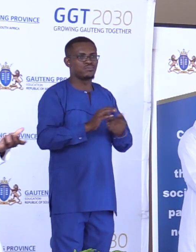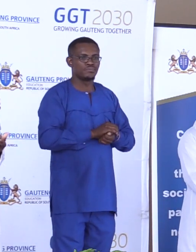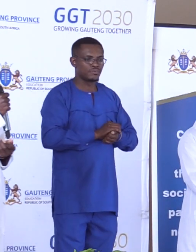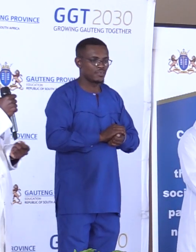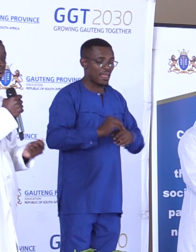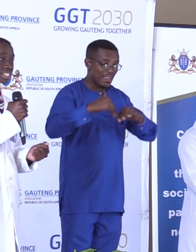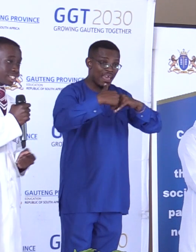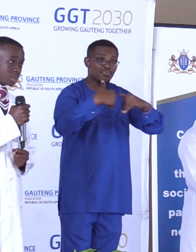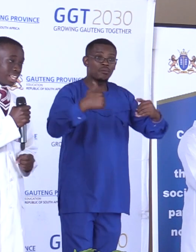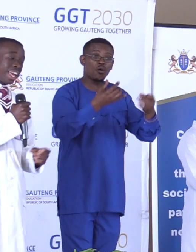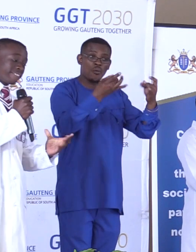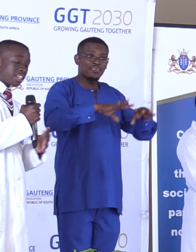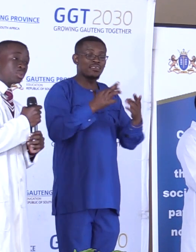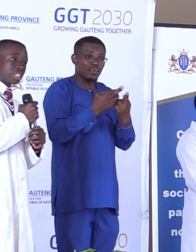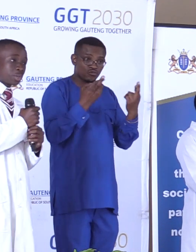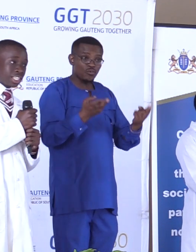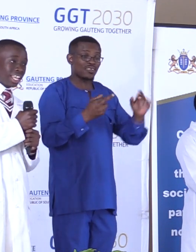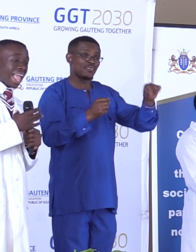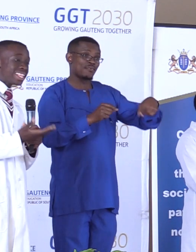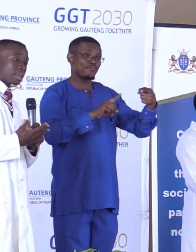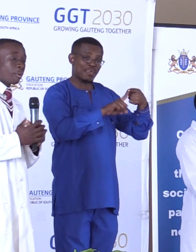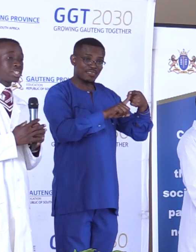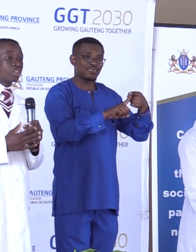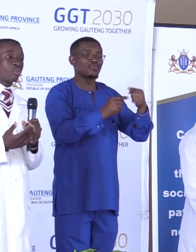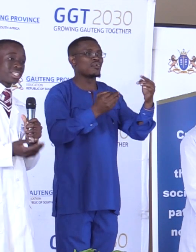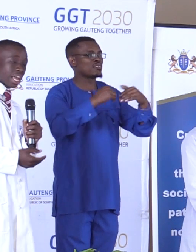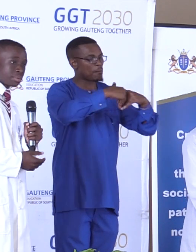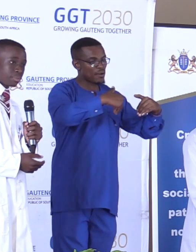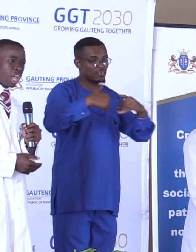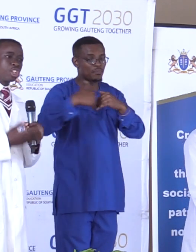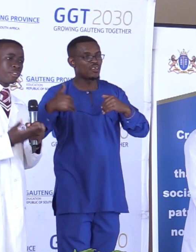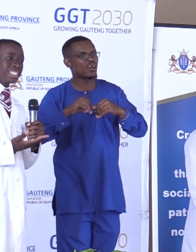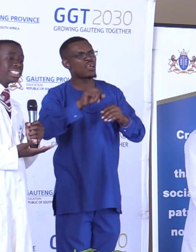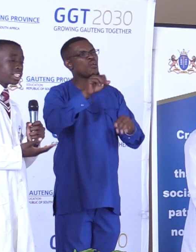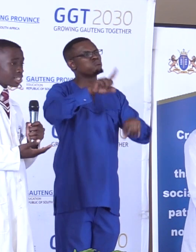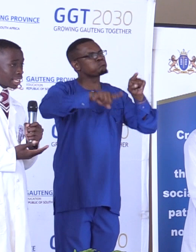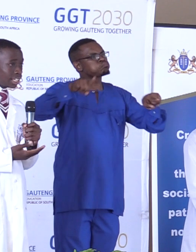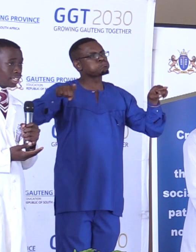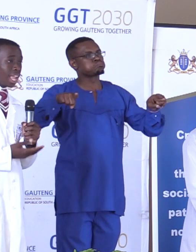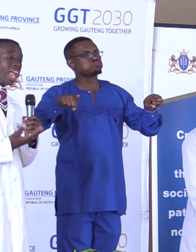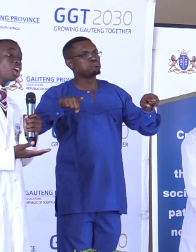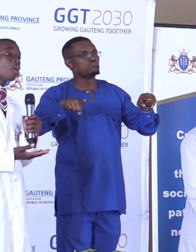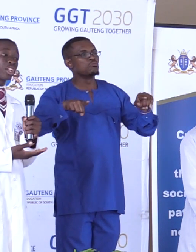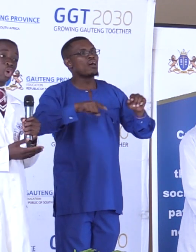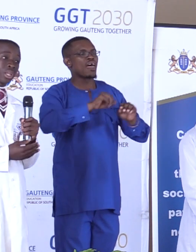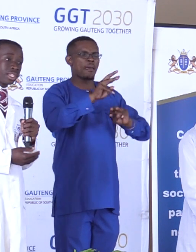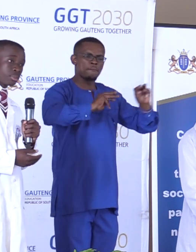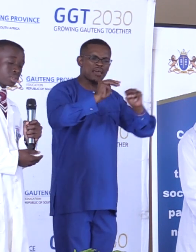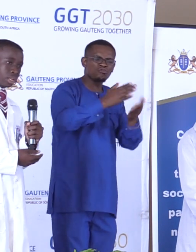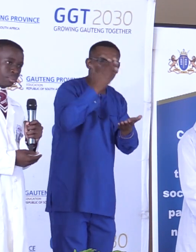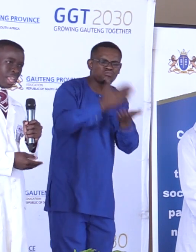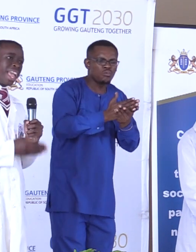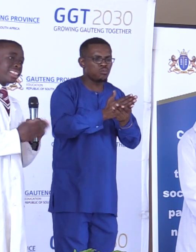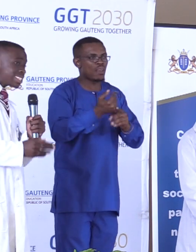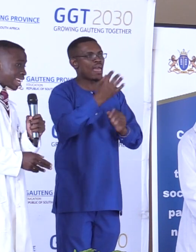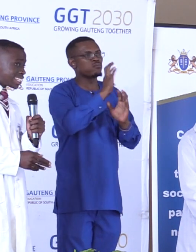The separation of waste at source refers to the sorting and separation of waste types to facilitate recycling and correct onward